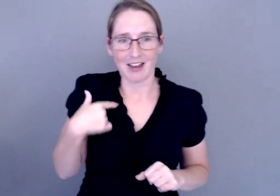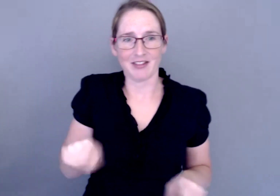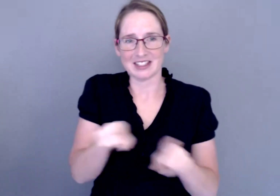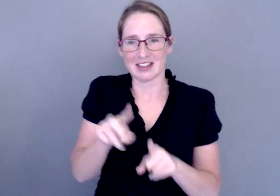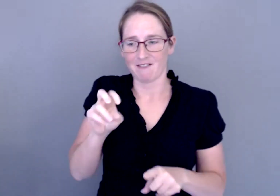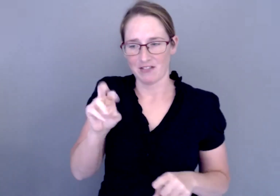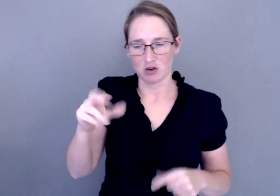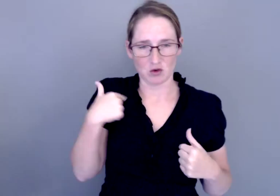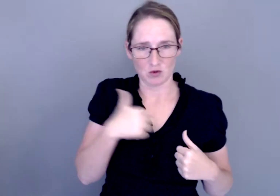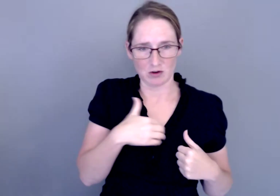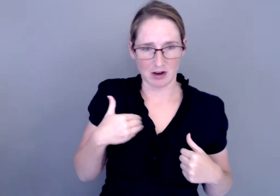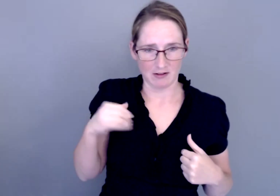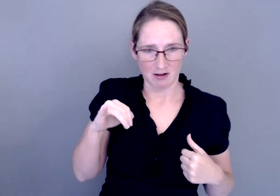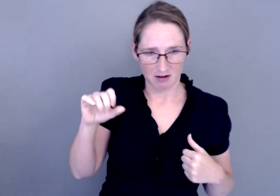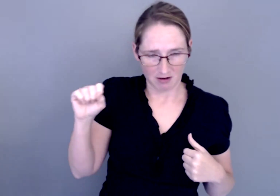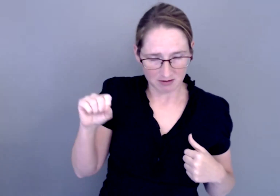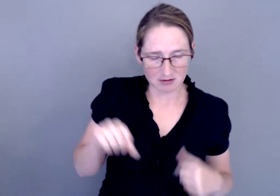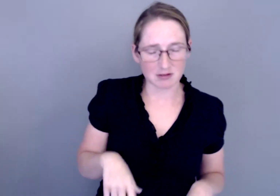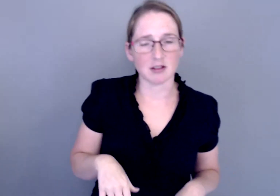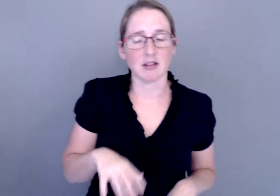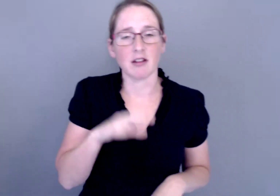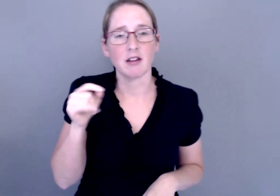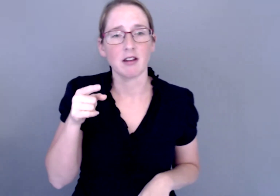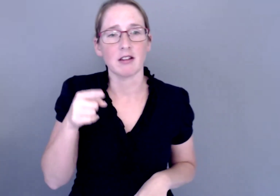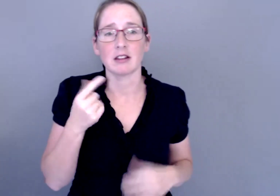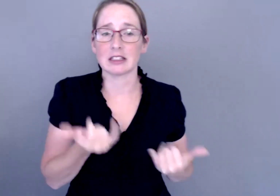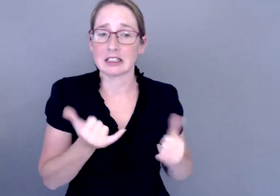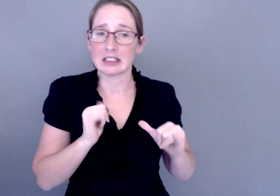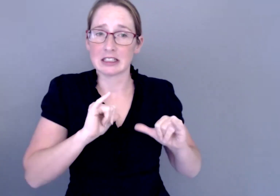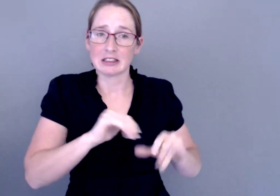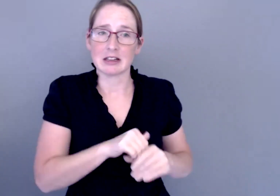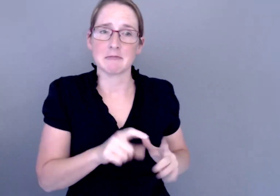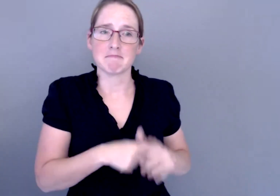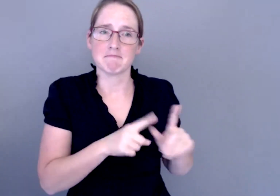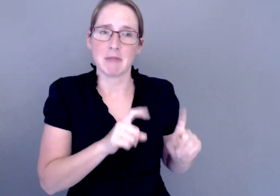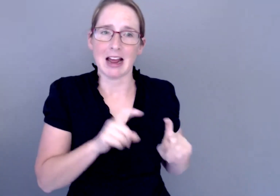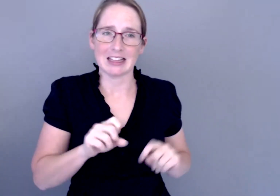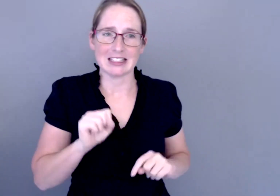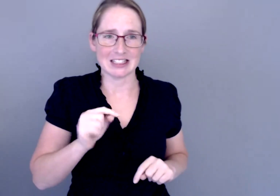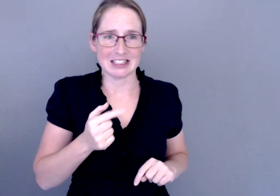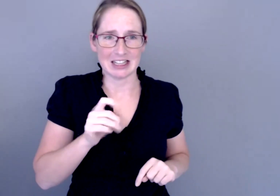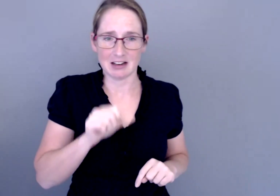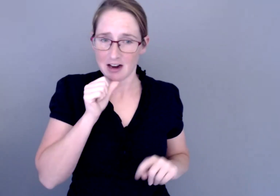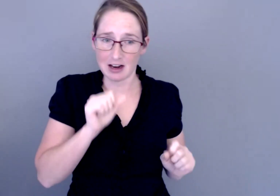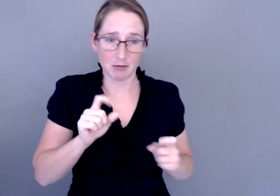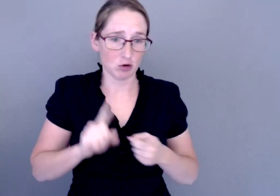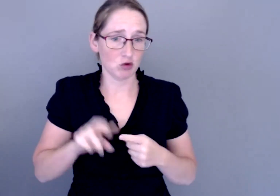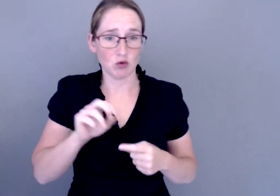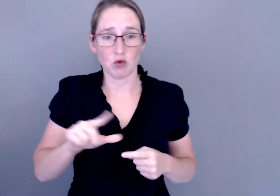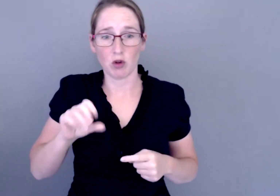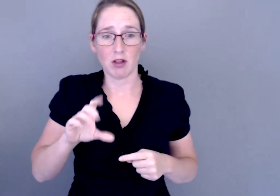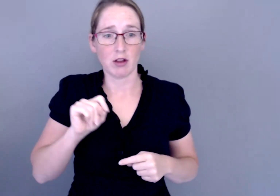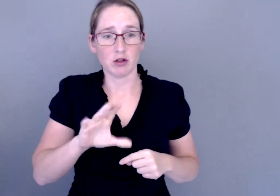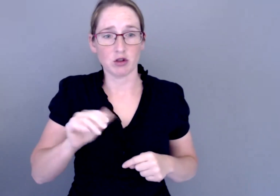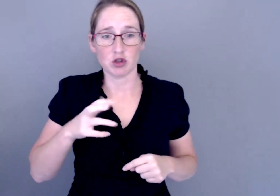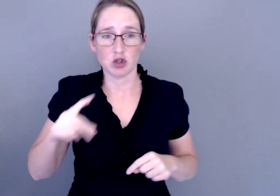vendor that we have, FIS. And they are still in pilot stage. So they have not been able to roll out their chipped